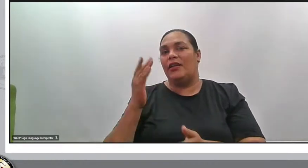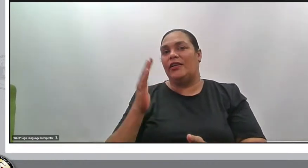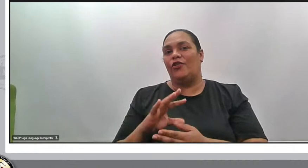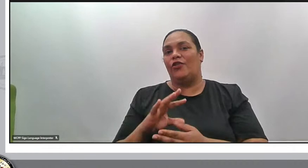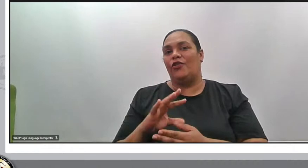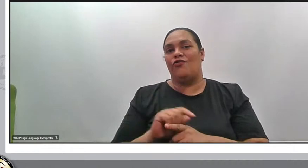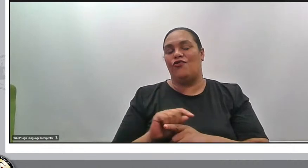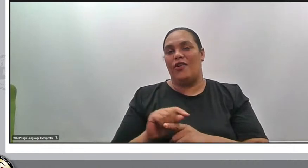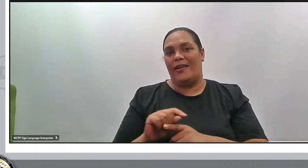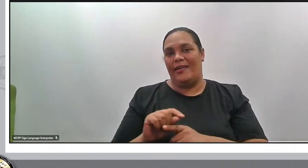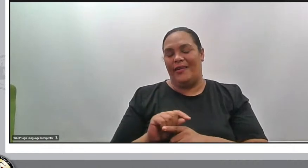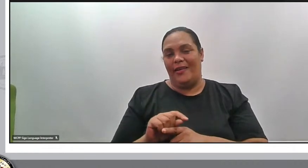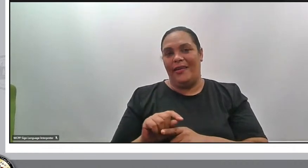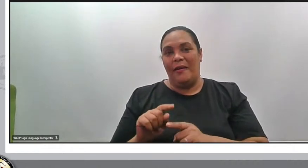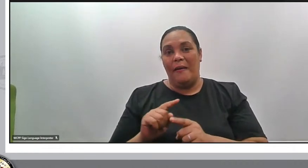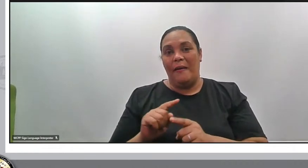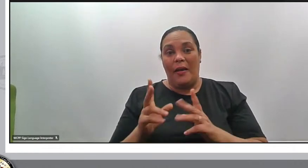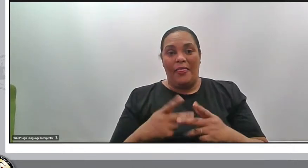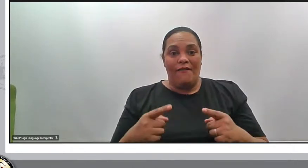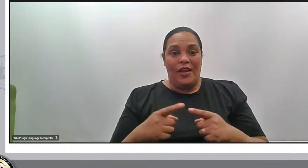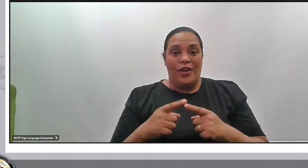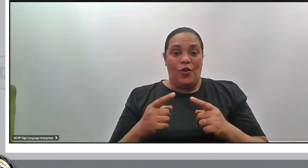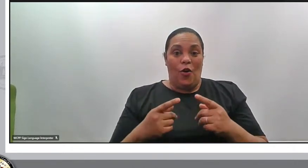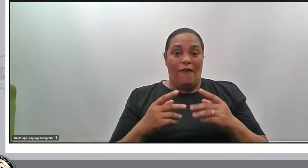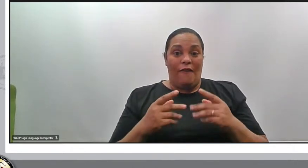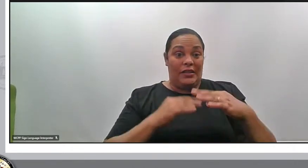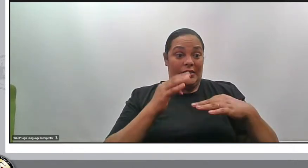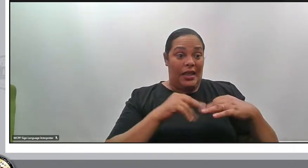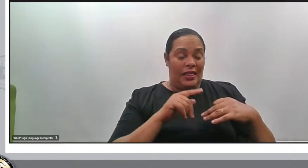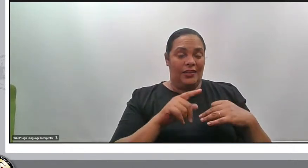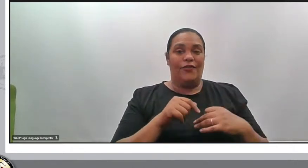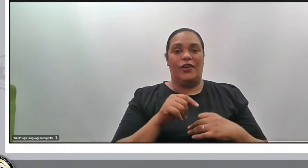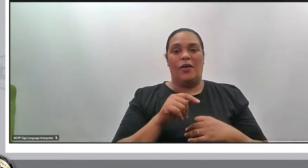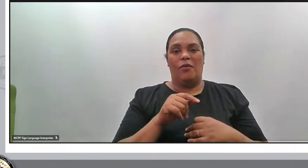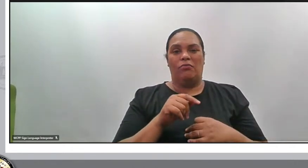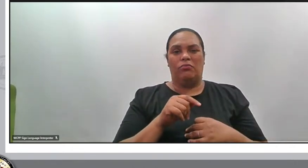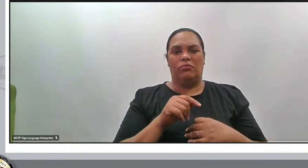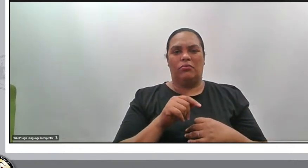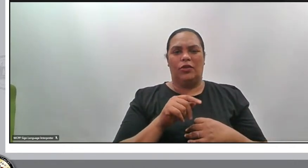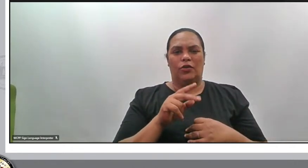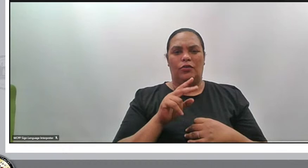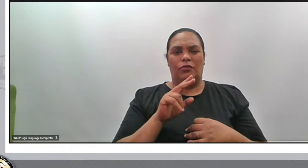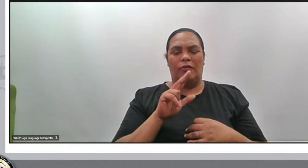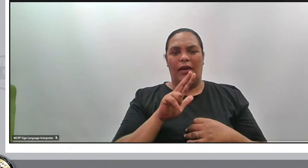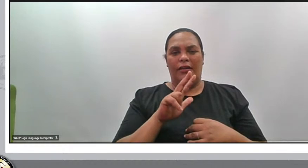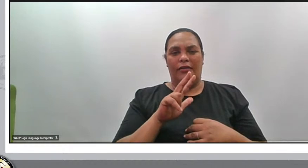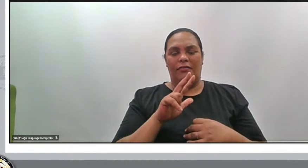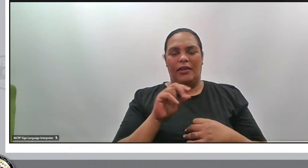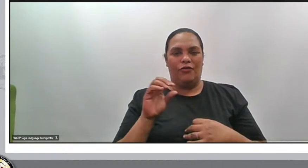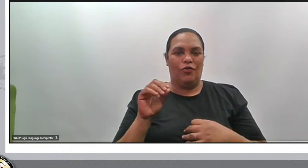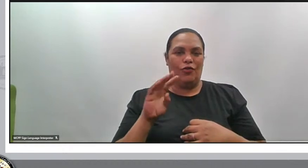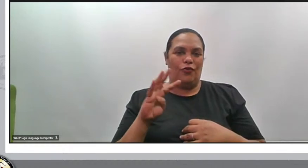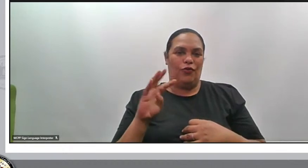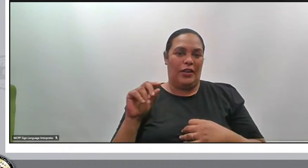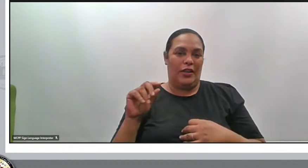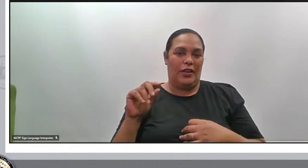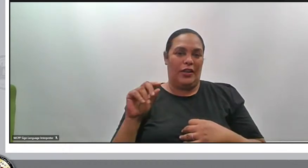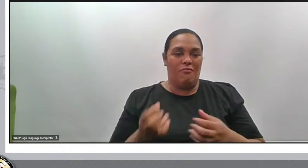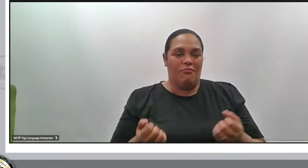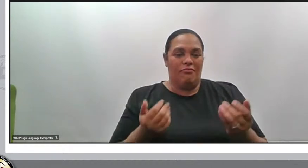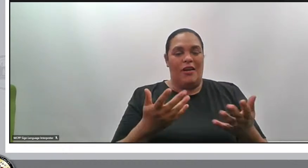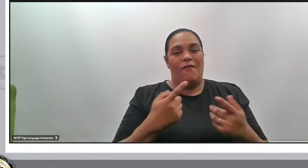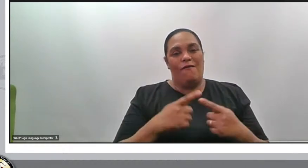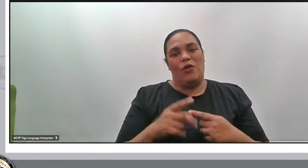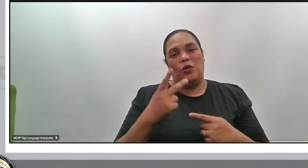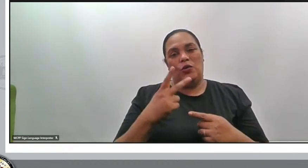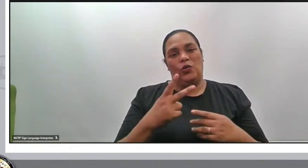training budget. The venues and facilities one, there is a increase from 8,000 to 50,000. That's specifically because we're making provision for two